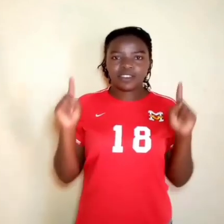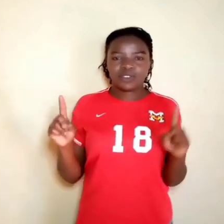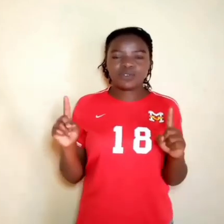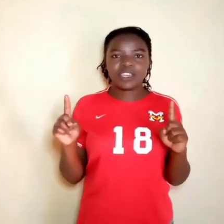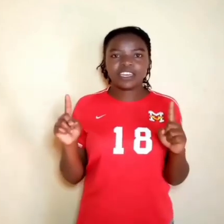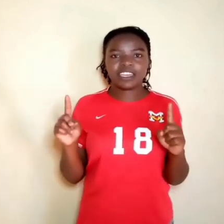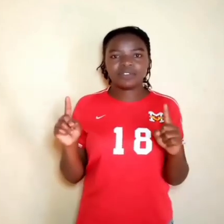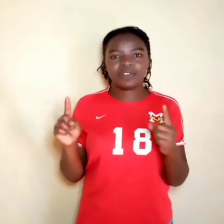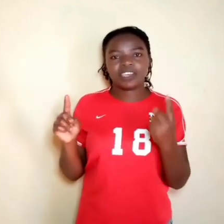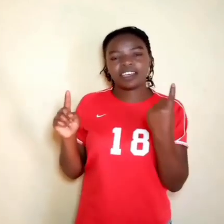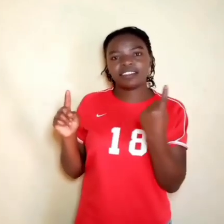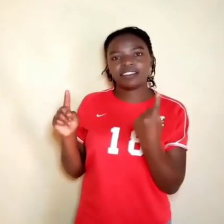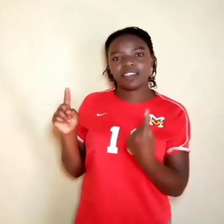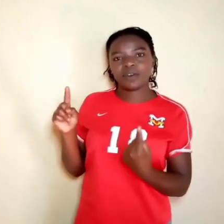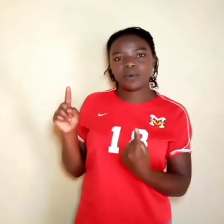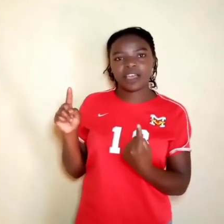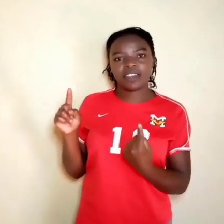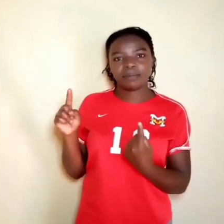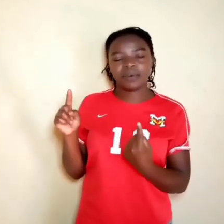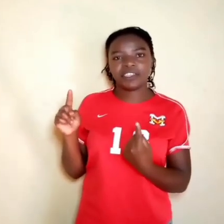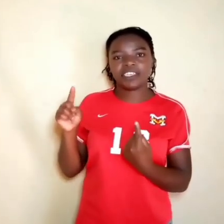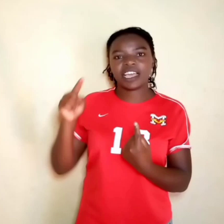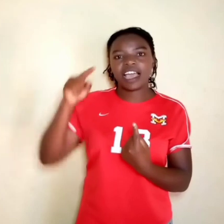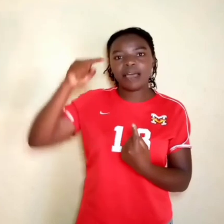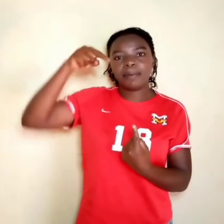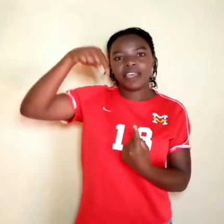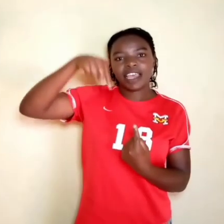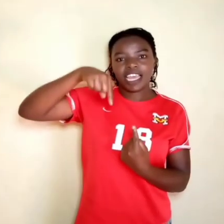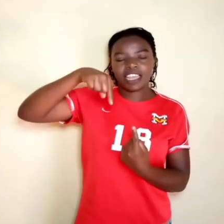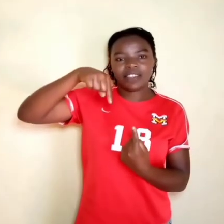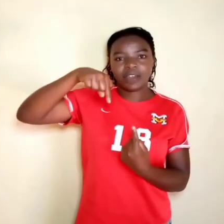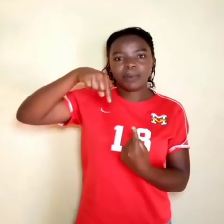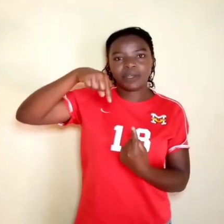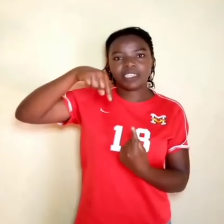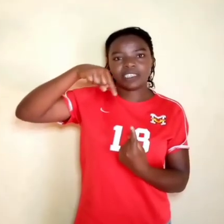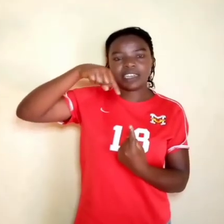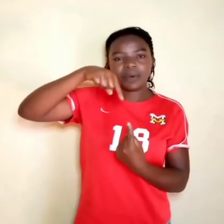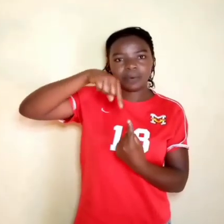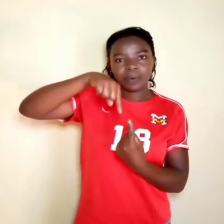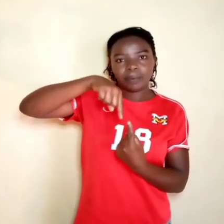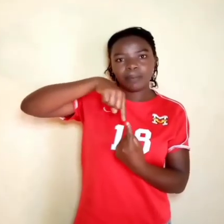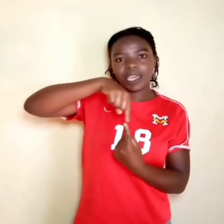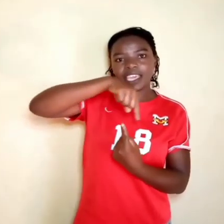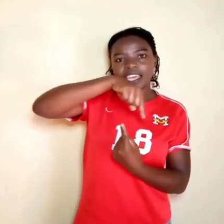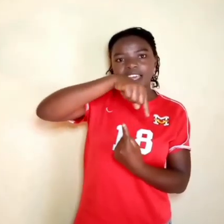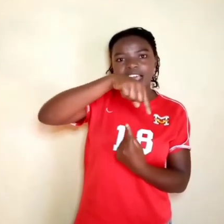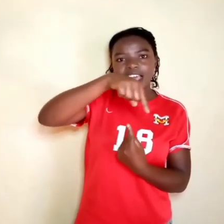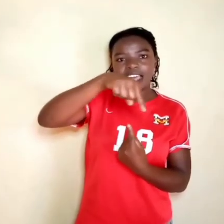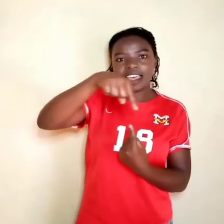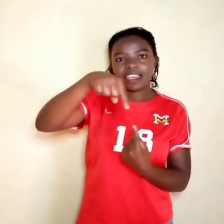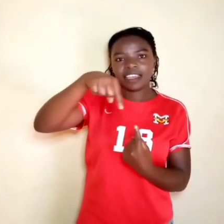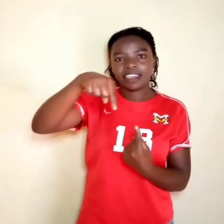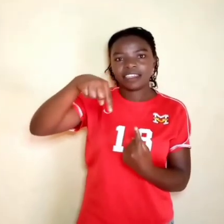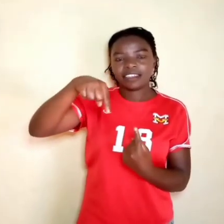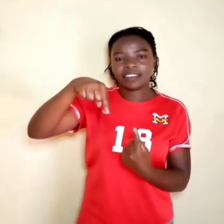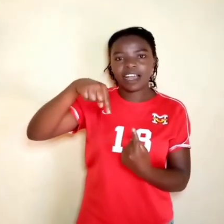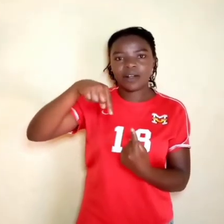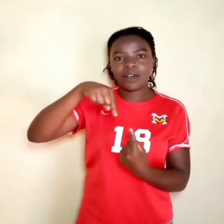2 index fingers, one pointing up, another one pointing down, making a circle,